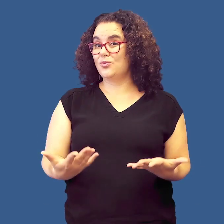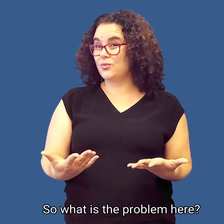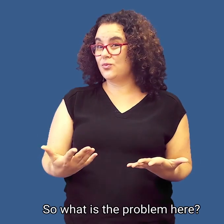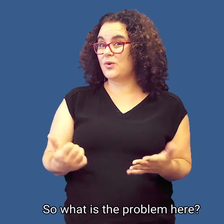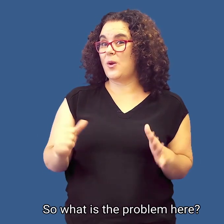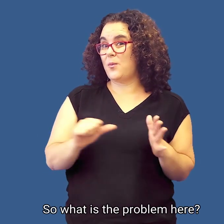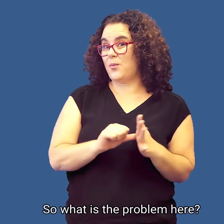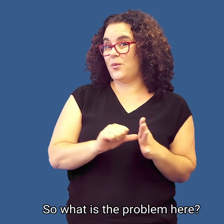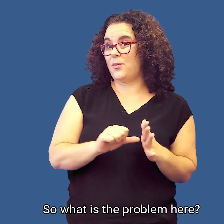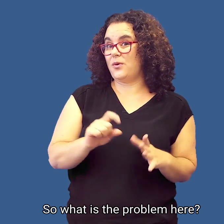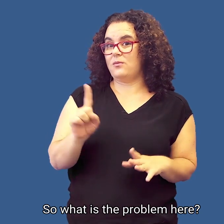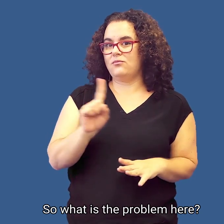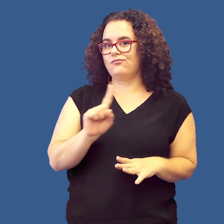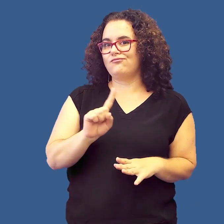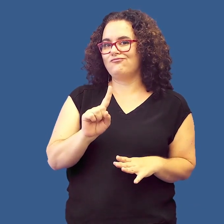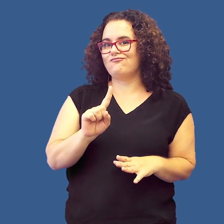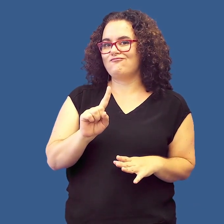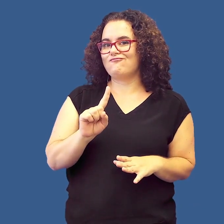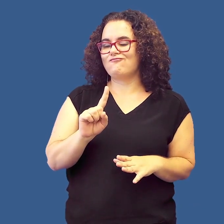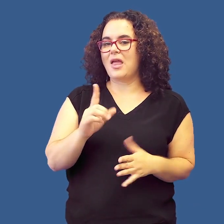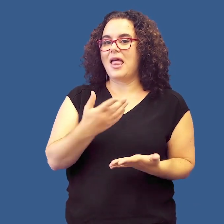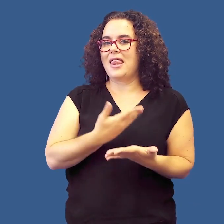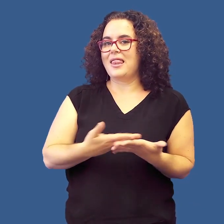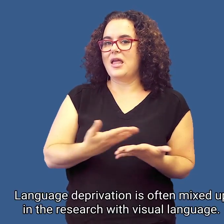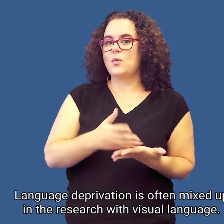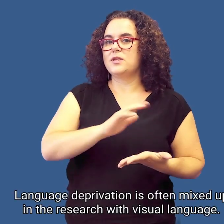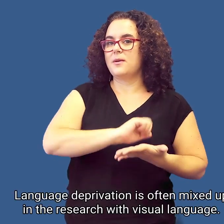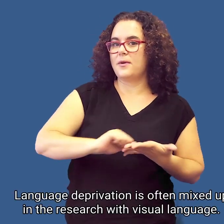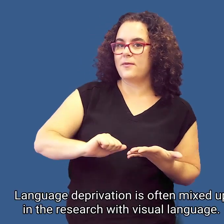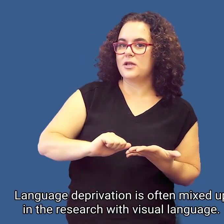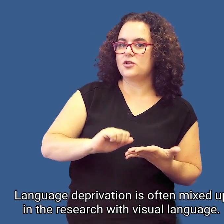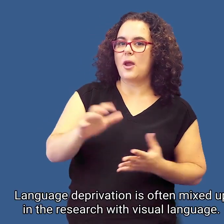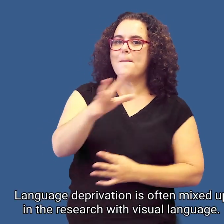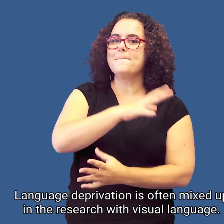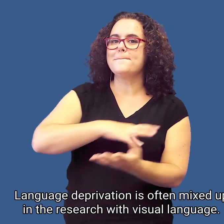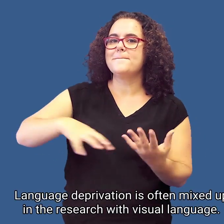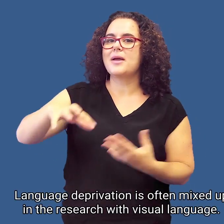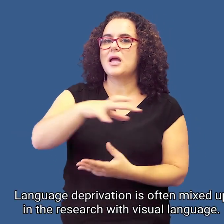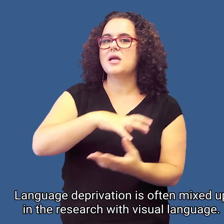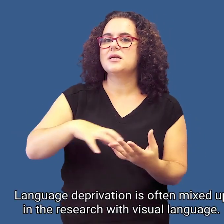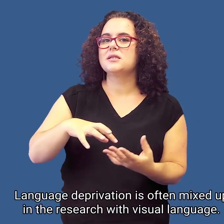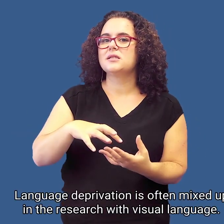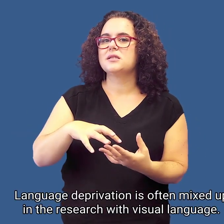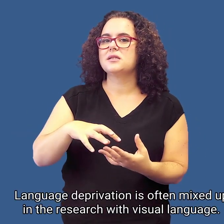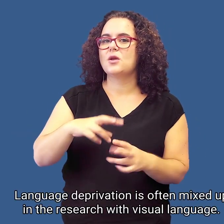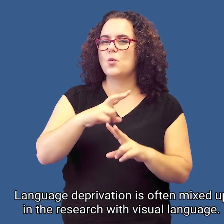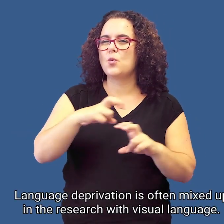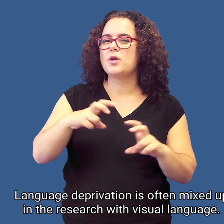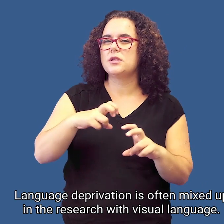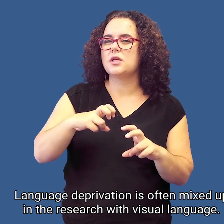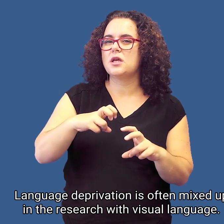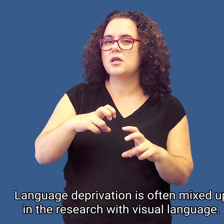So what is the problem here? Language deprivation is often mixed up in the research with visual